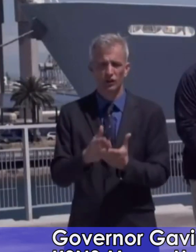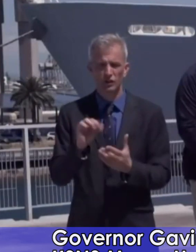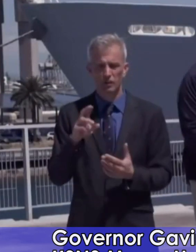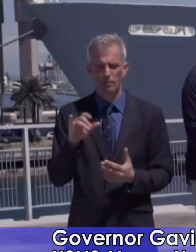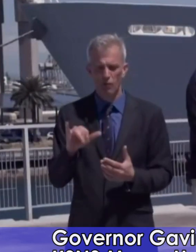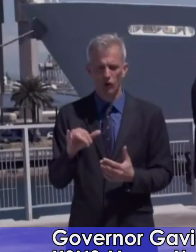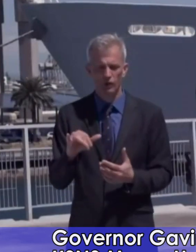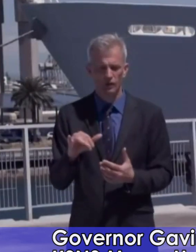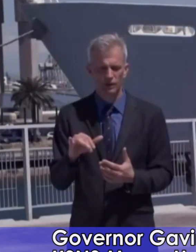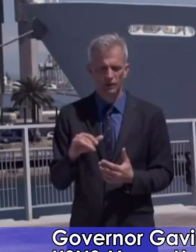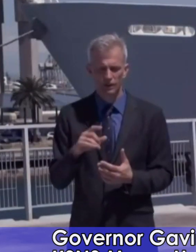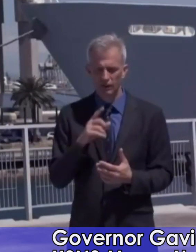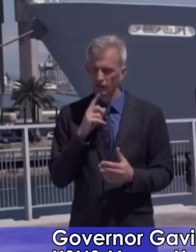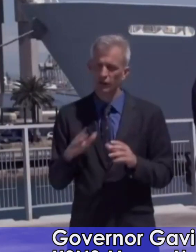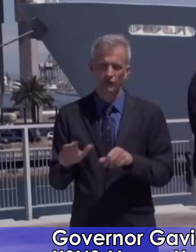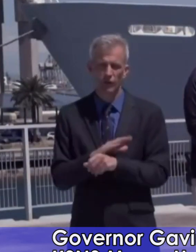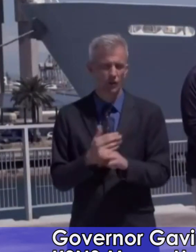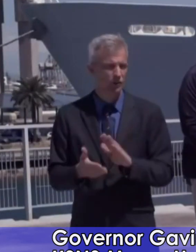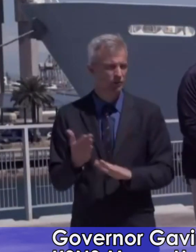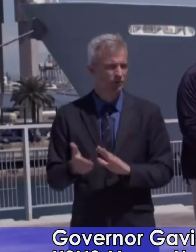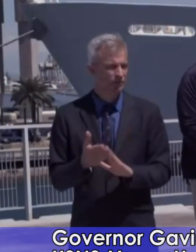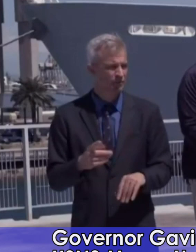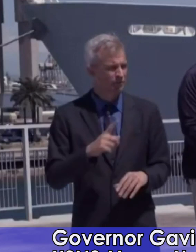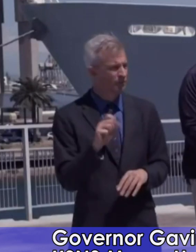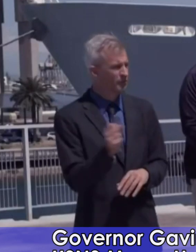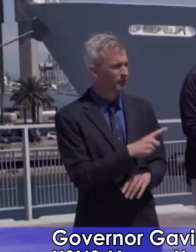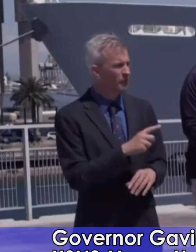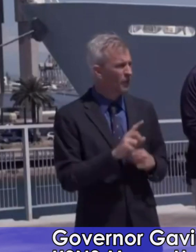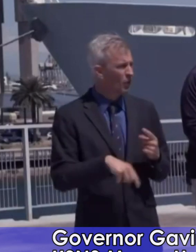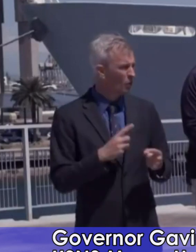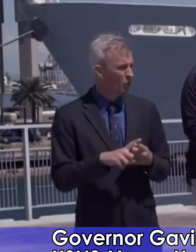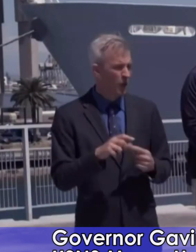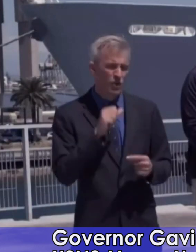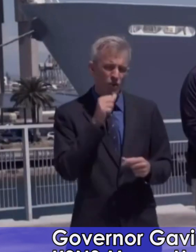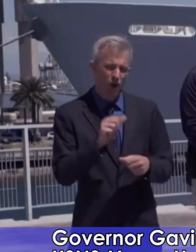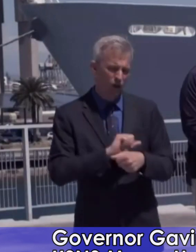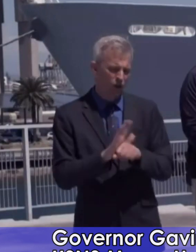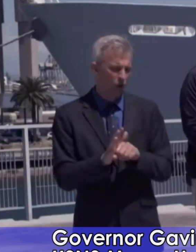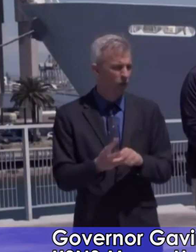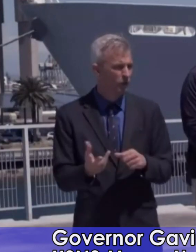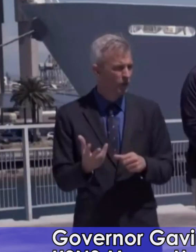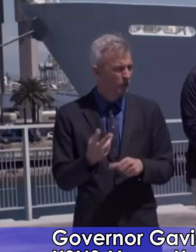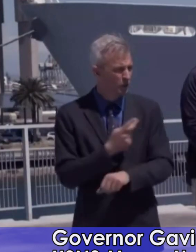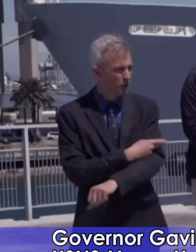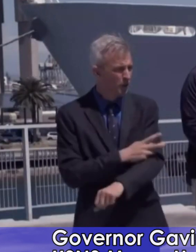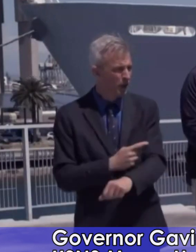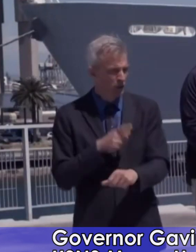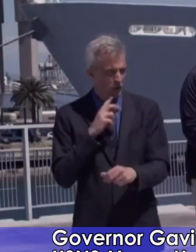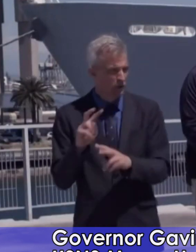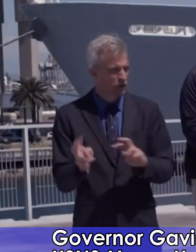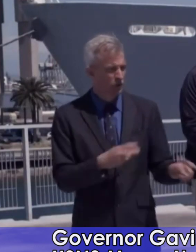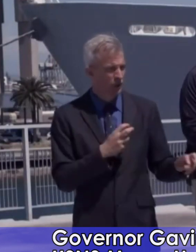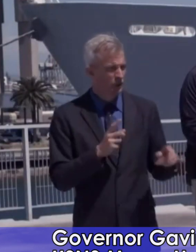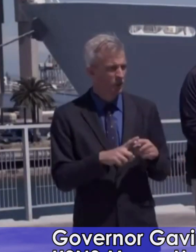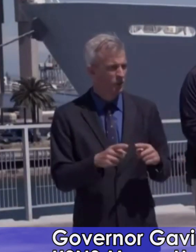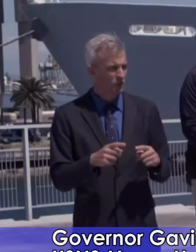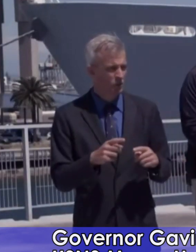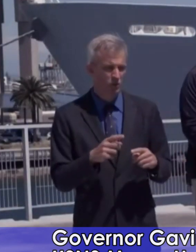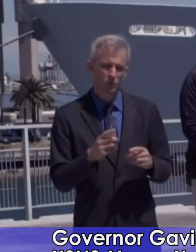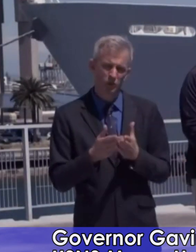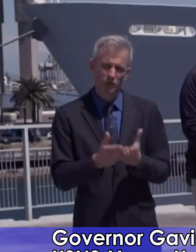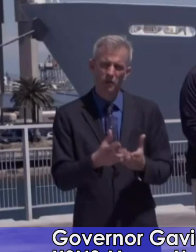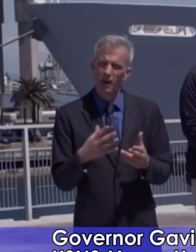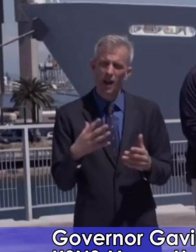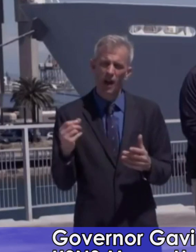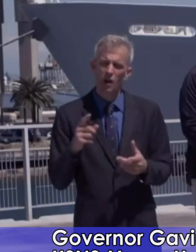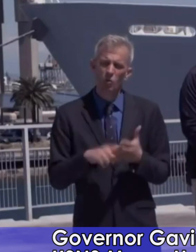will non-COVID patients be transferred to the hospital? What precautions are you taking to make sure that spreading